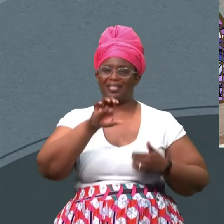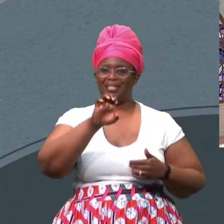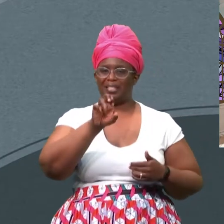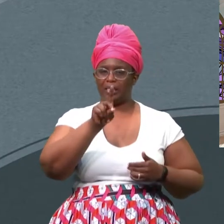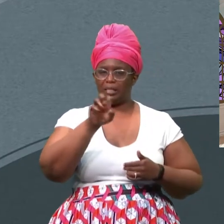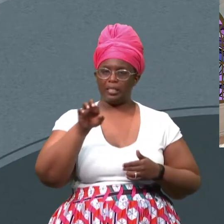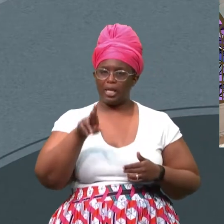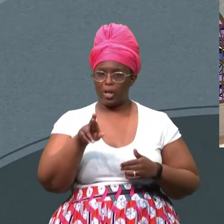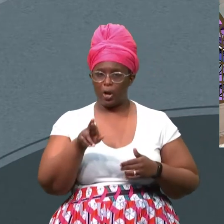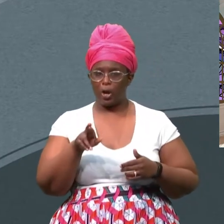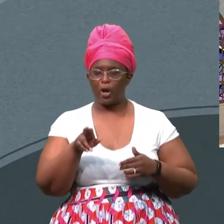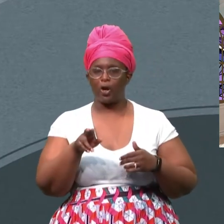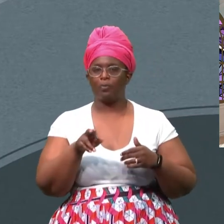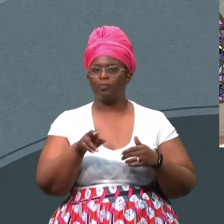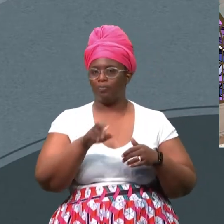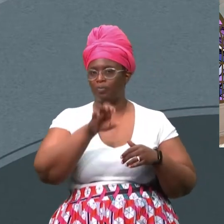closet.